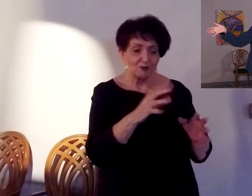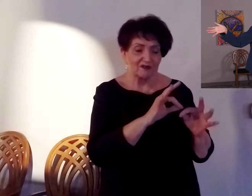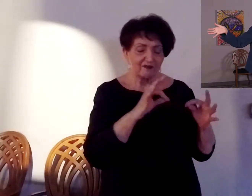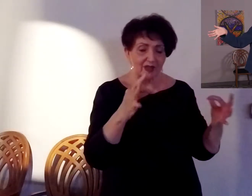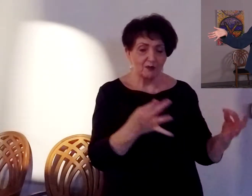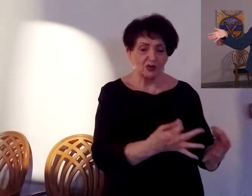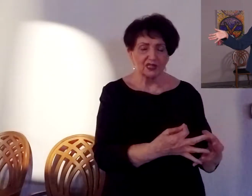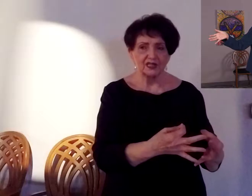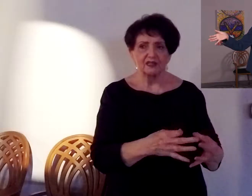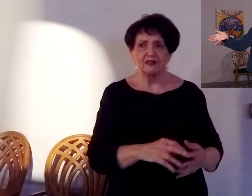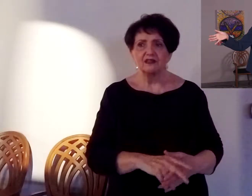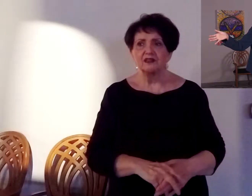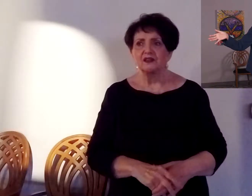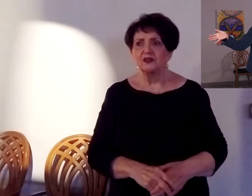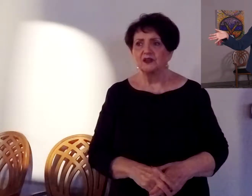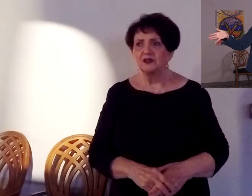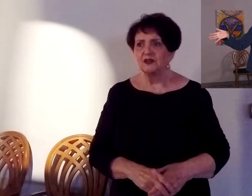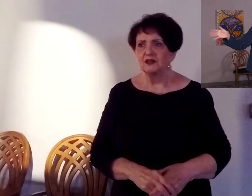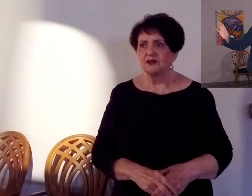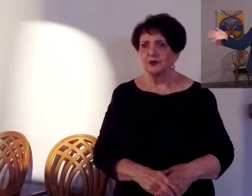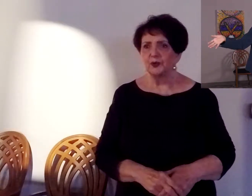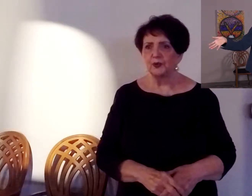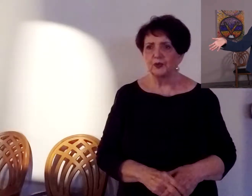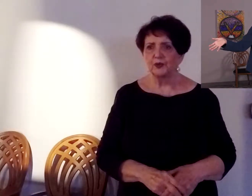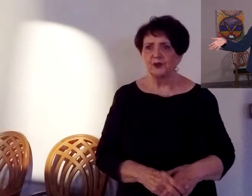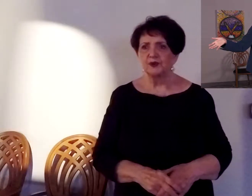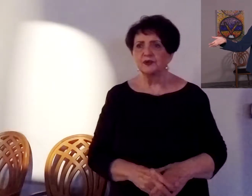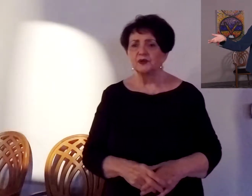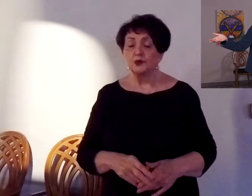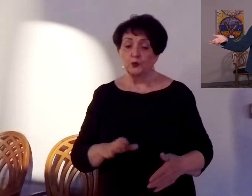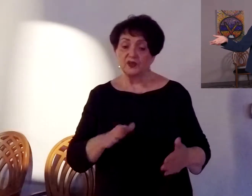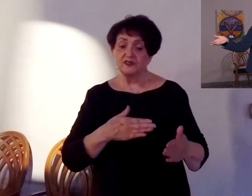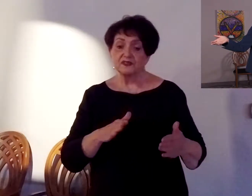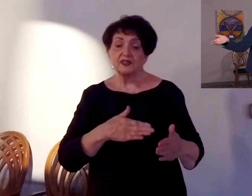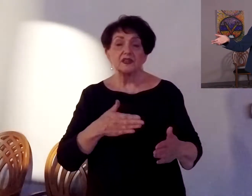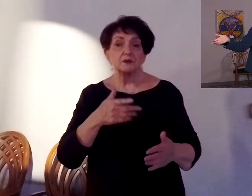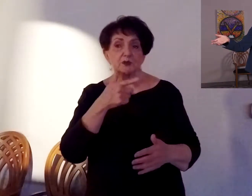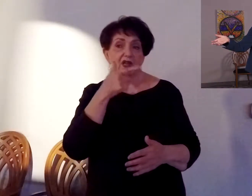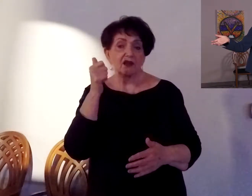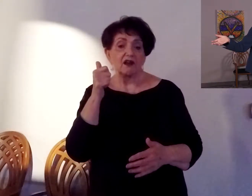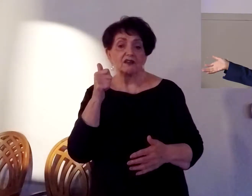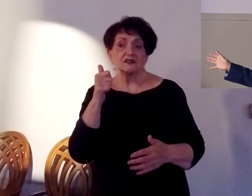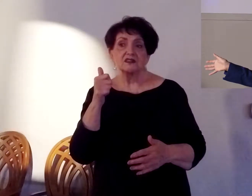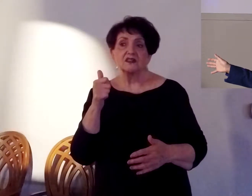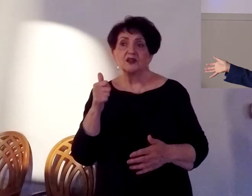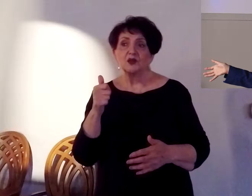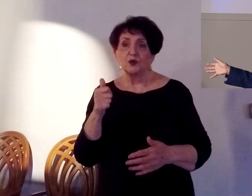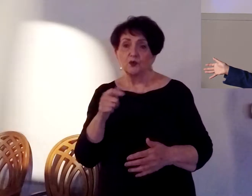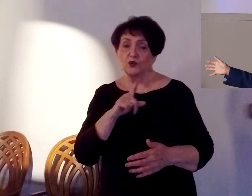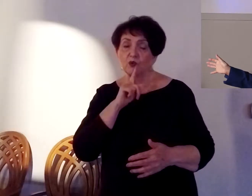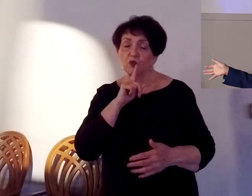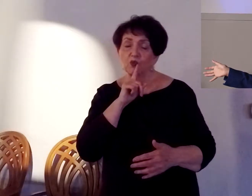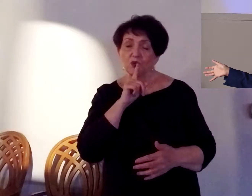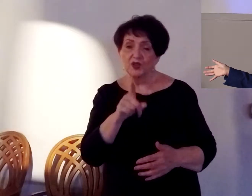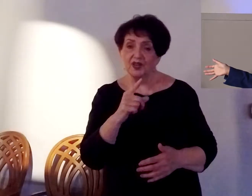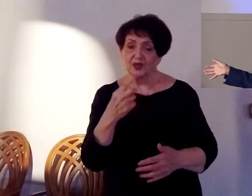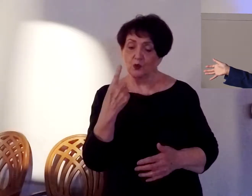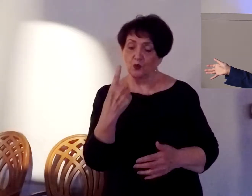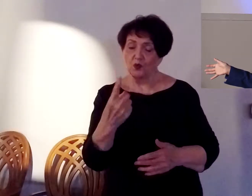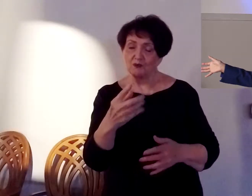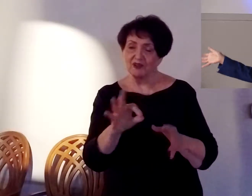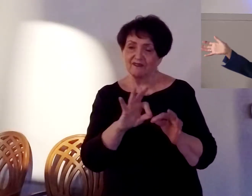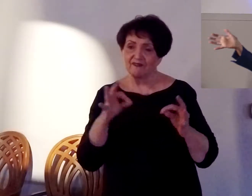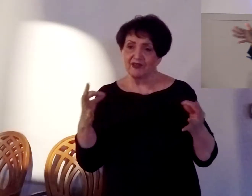it's a catchy tune. And we don't sing it because it makes us feel better. If we're truly all one